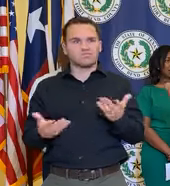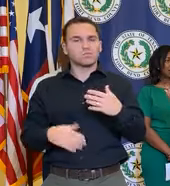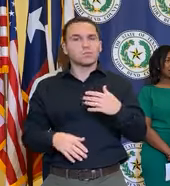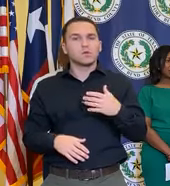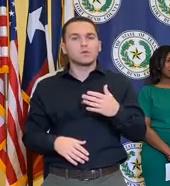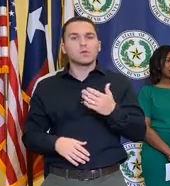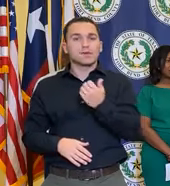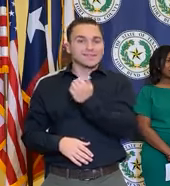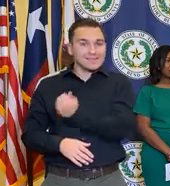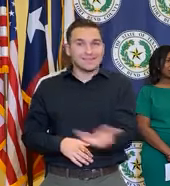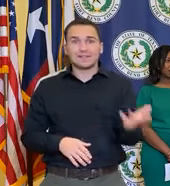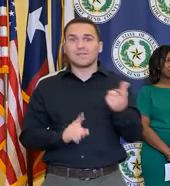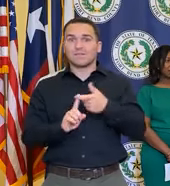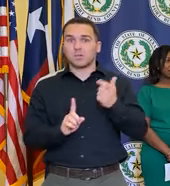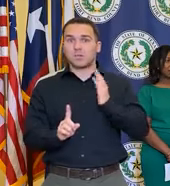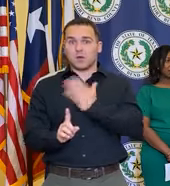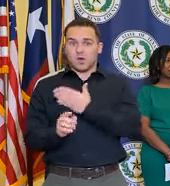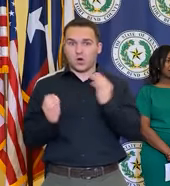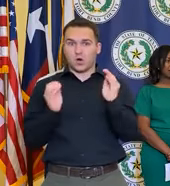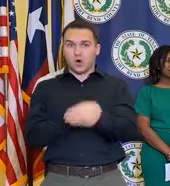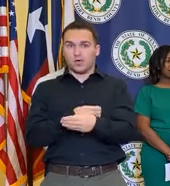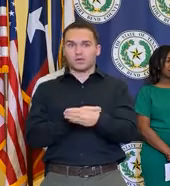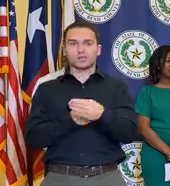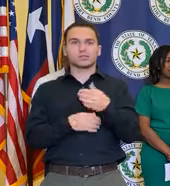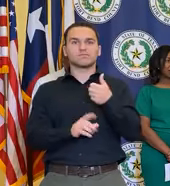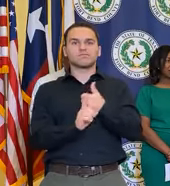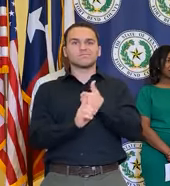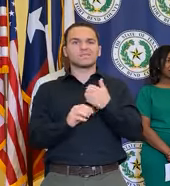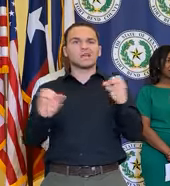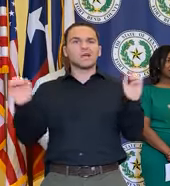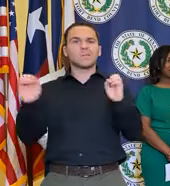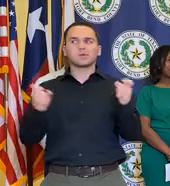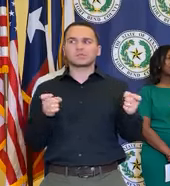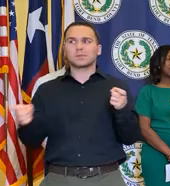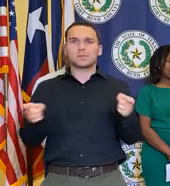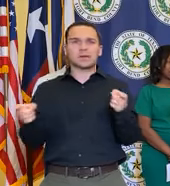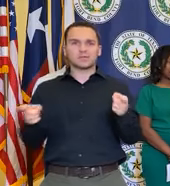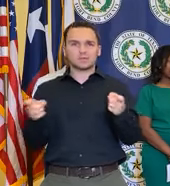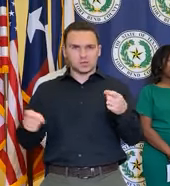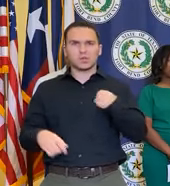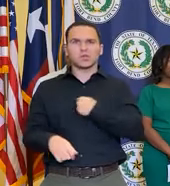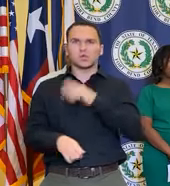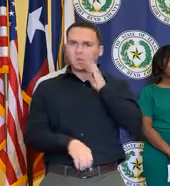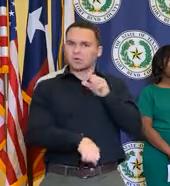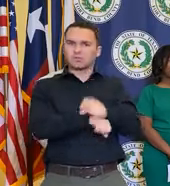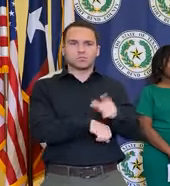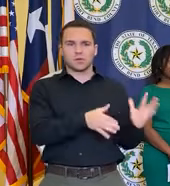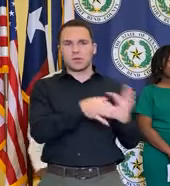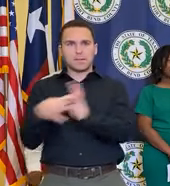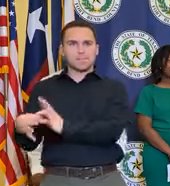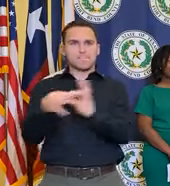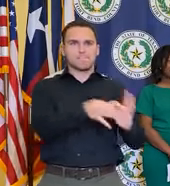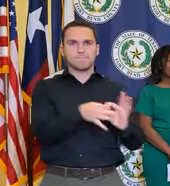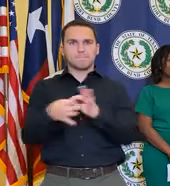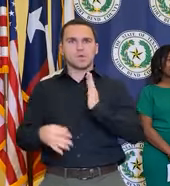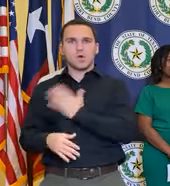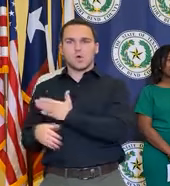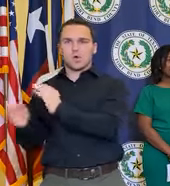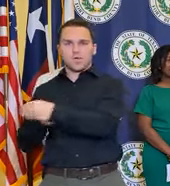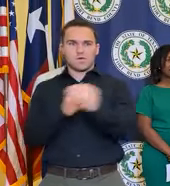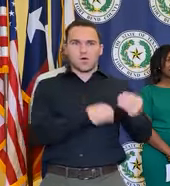out of our Office of Emergency Management, it will be synced with, that's the right word, right? Synced with this app, and